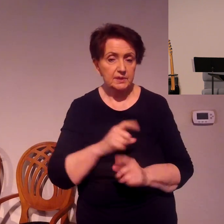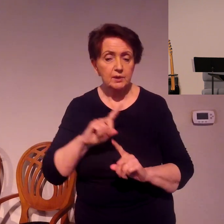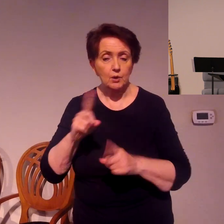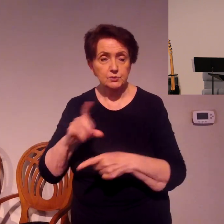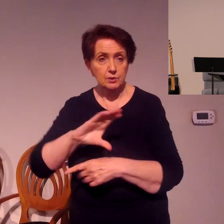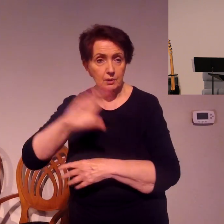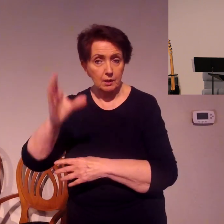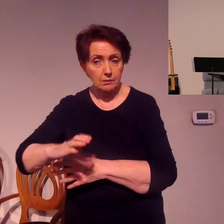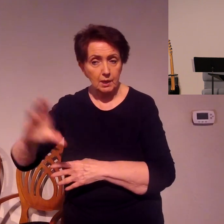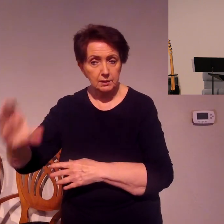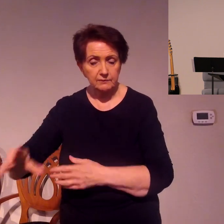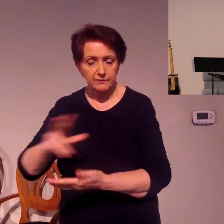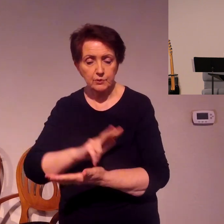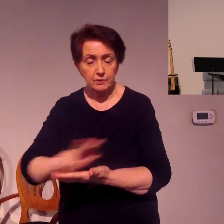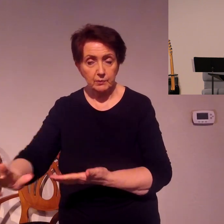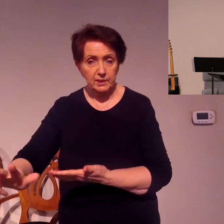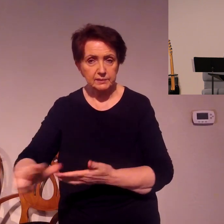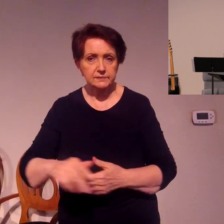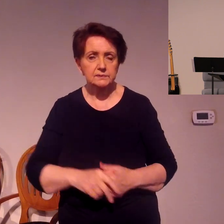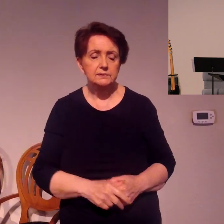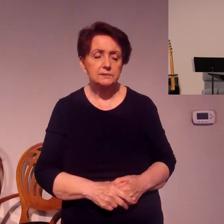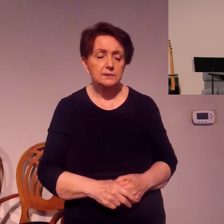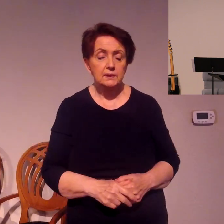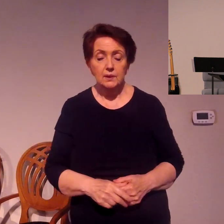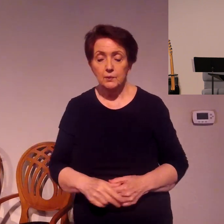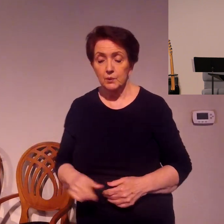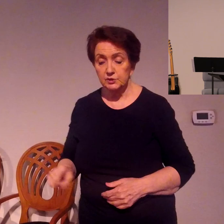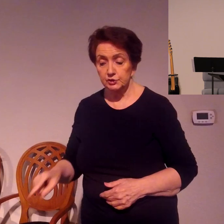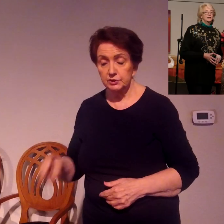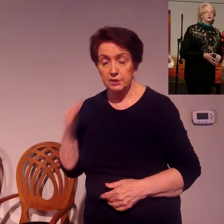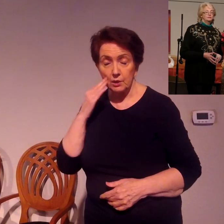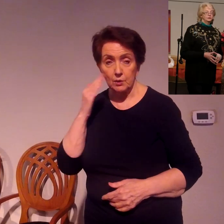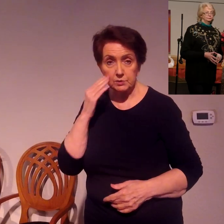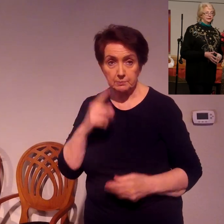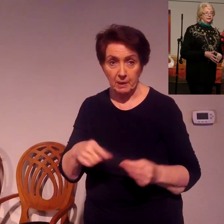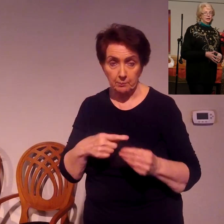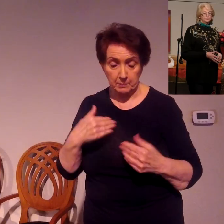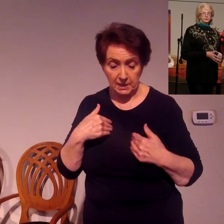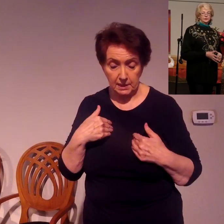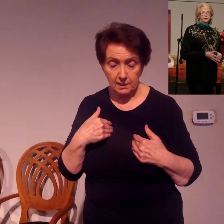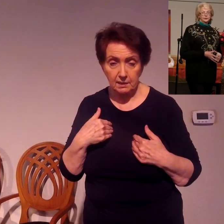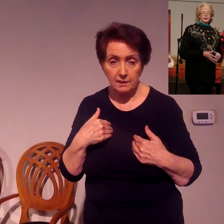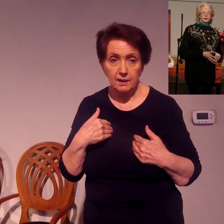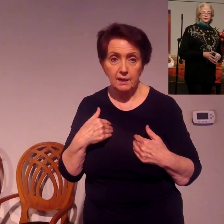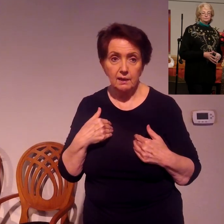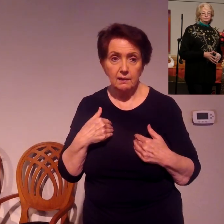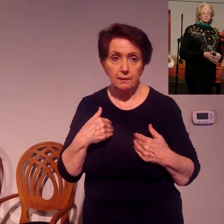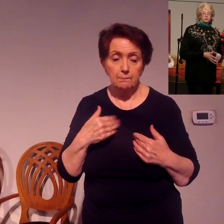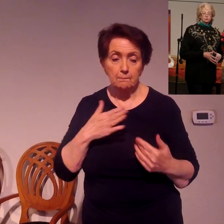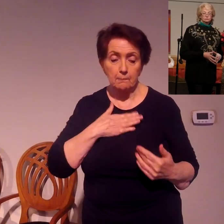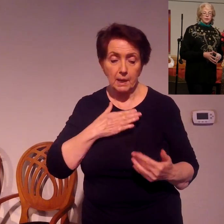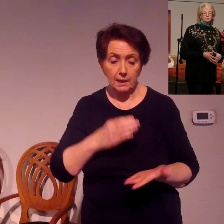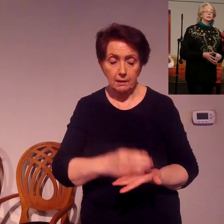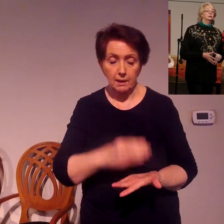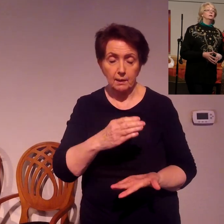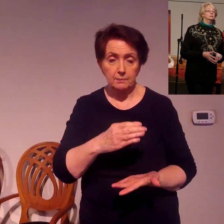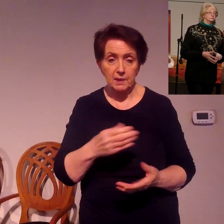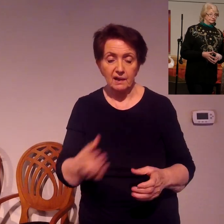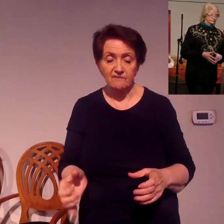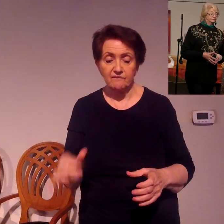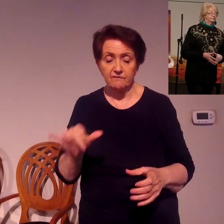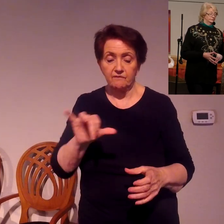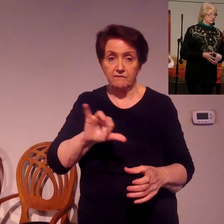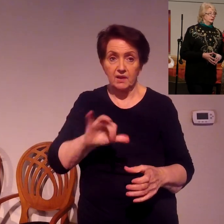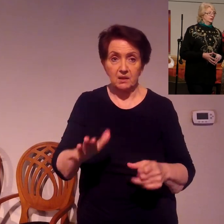for 3 weeks. And one of the things that Karen knows about me is that I fill my cup by being